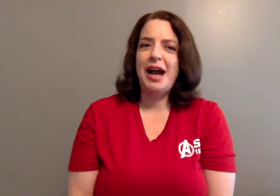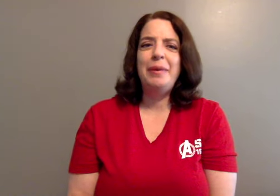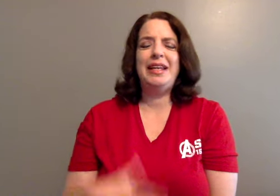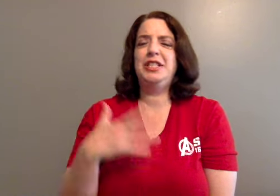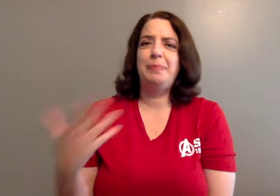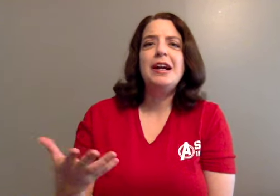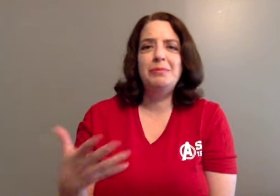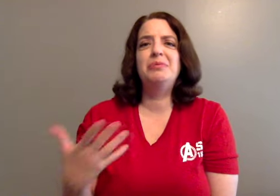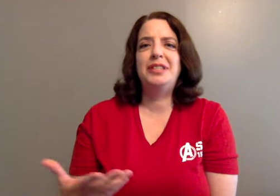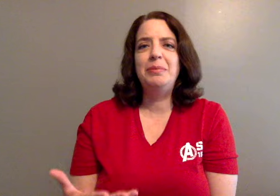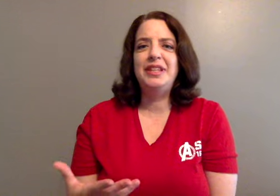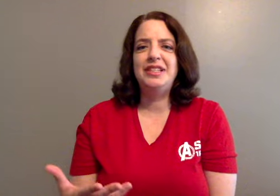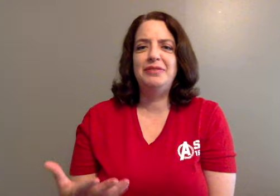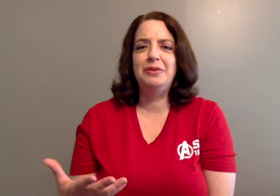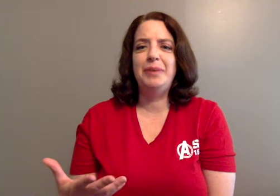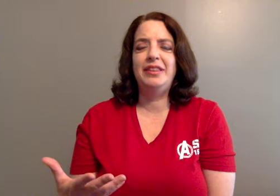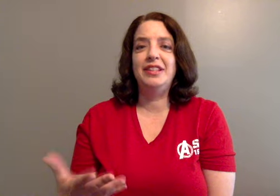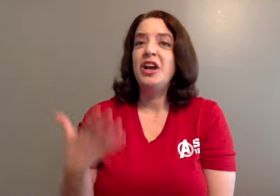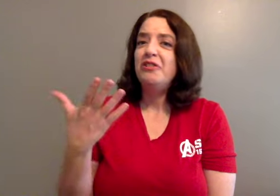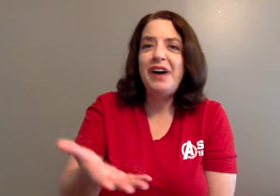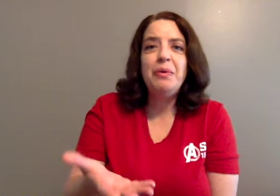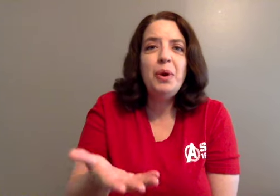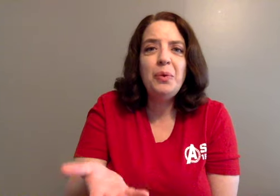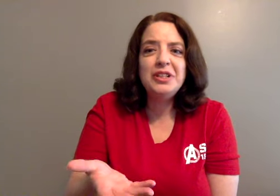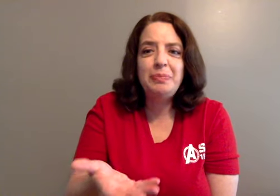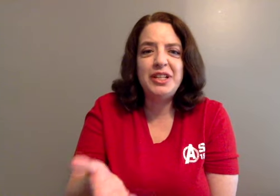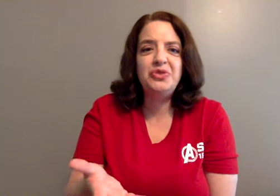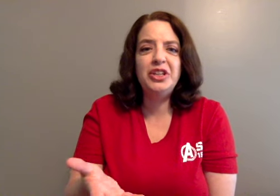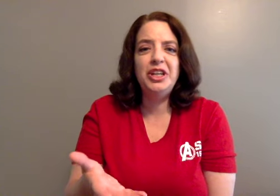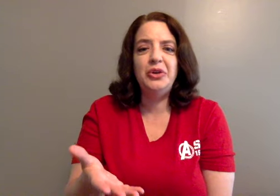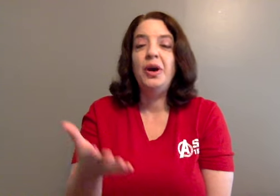and experiment with some of these different methods. Find what works best for you.